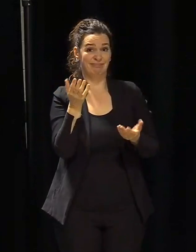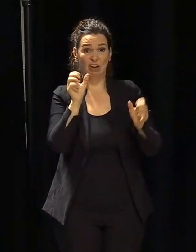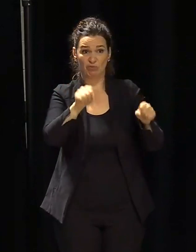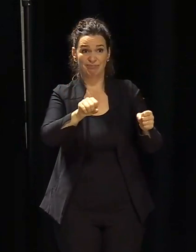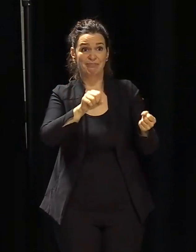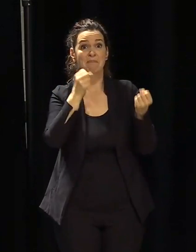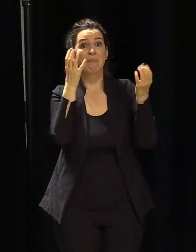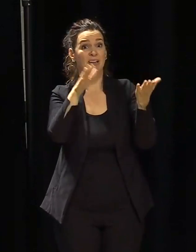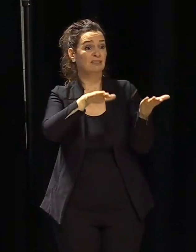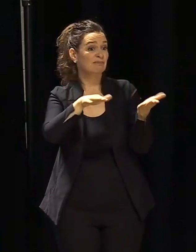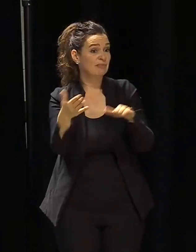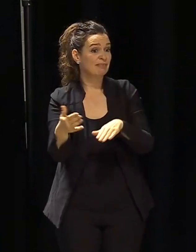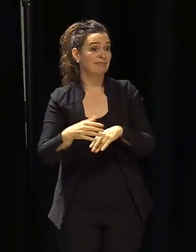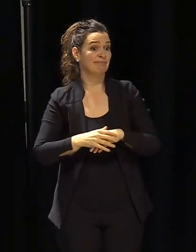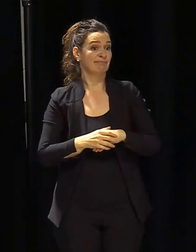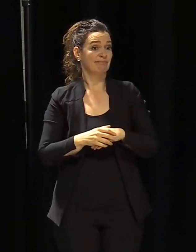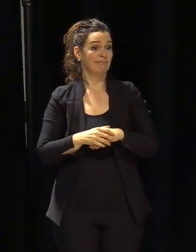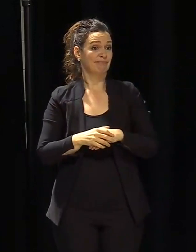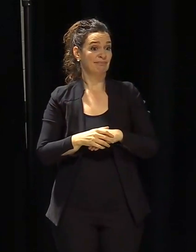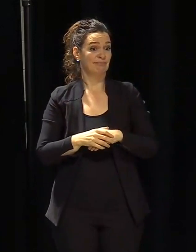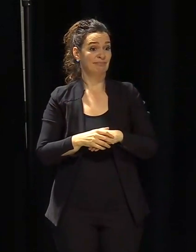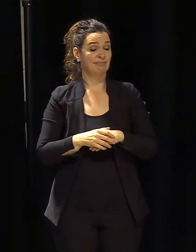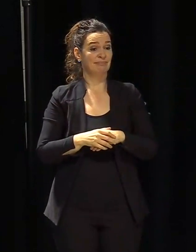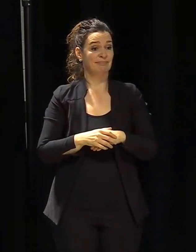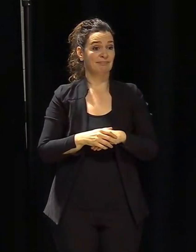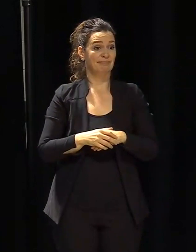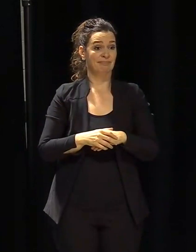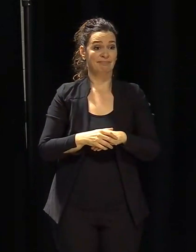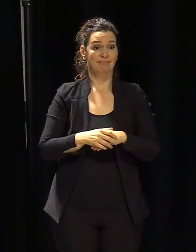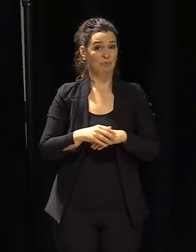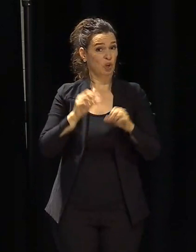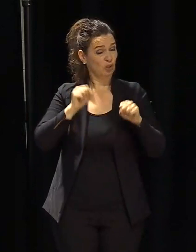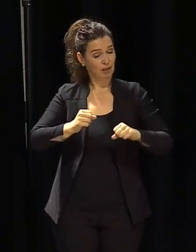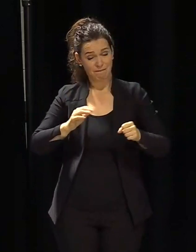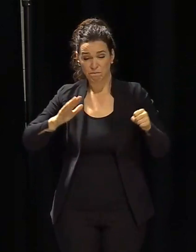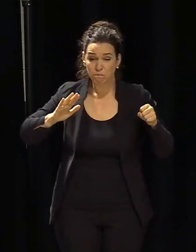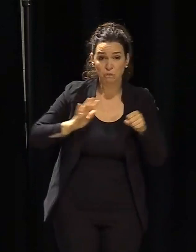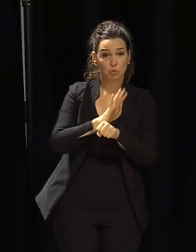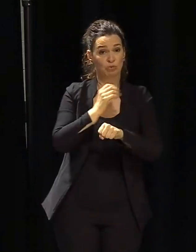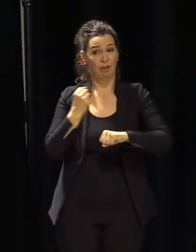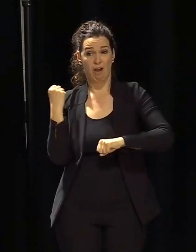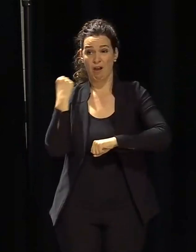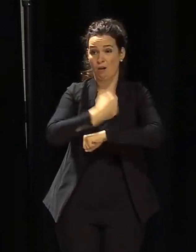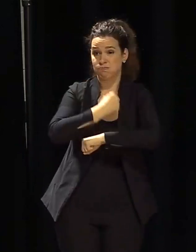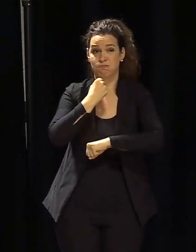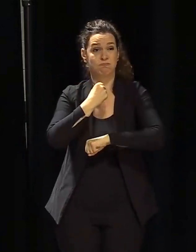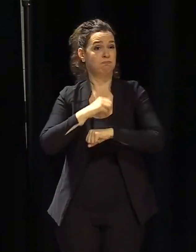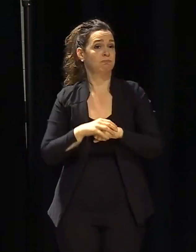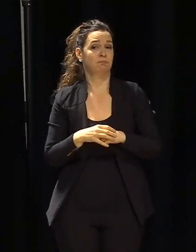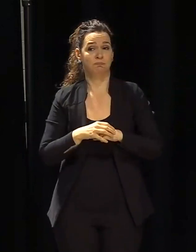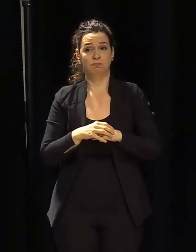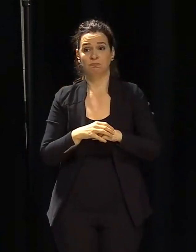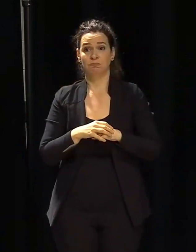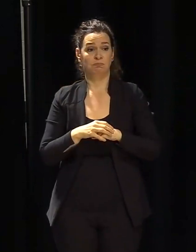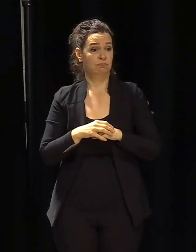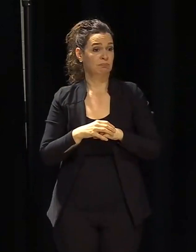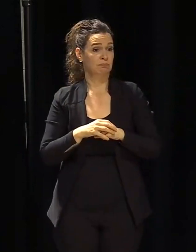like the beginning where we were in the beginning of this process. So you'll have multiple industries now on the sidelines.